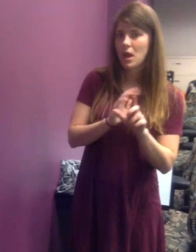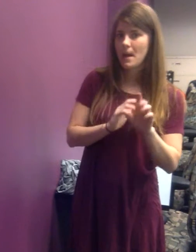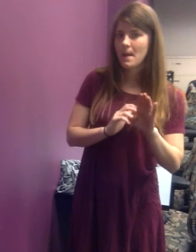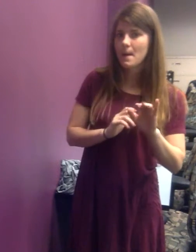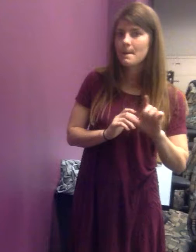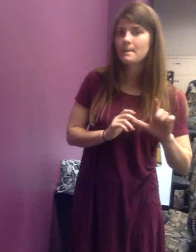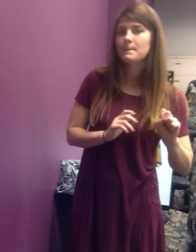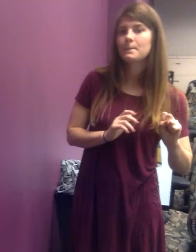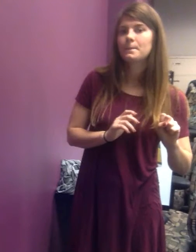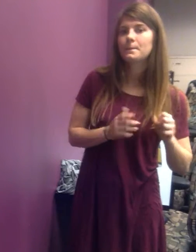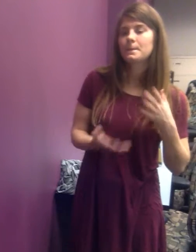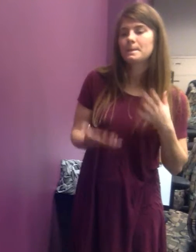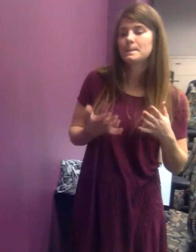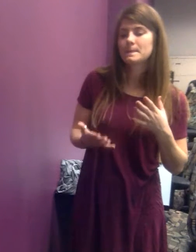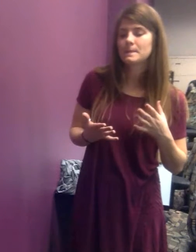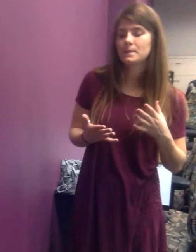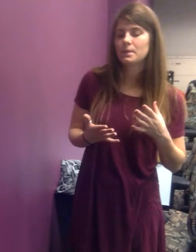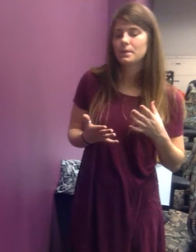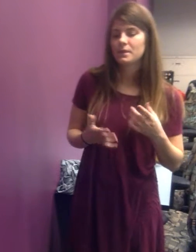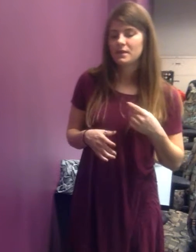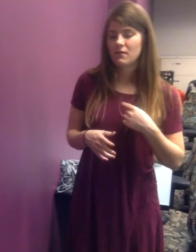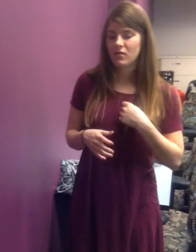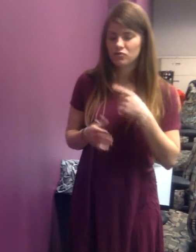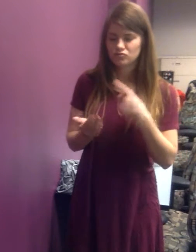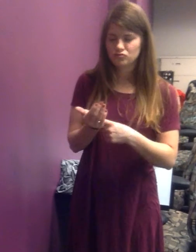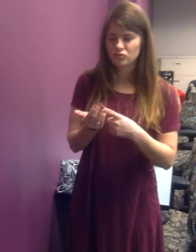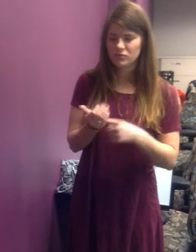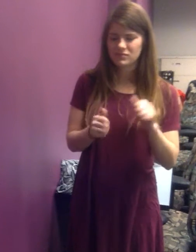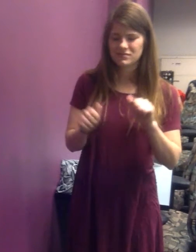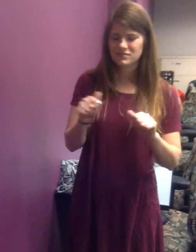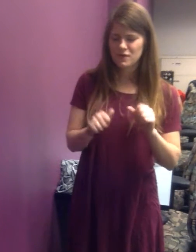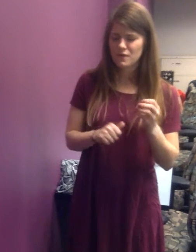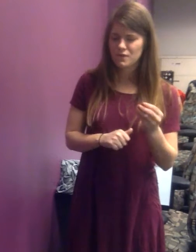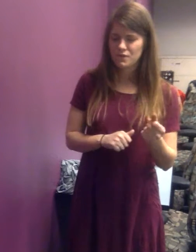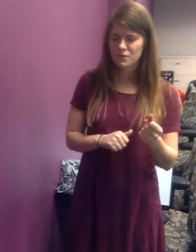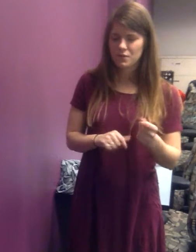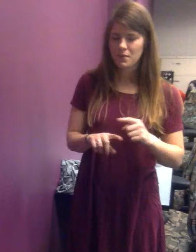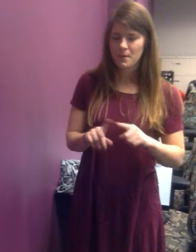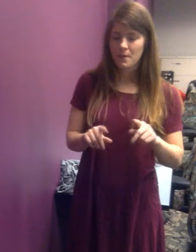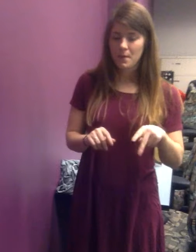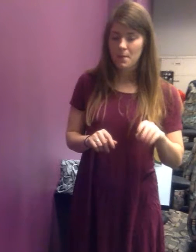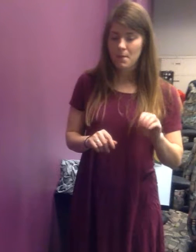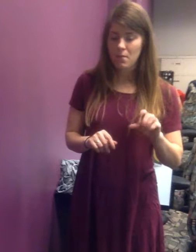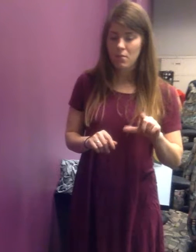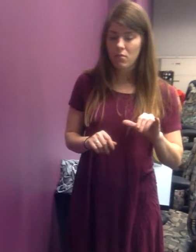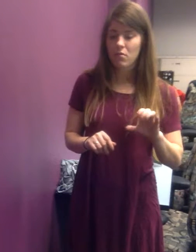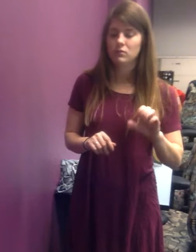do and how we spend our money. You win on the policy, you win on the science. I think so. I do. This is a community of skeptics. At